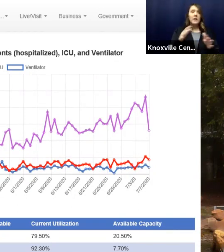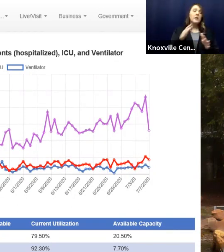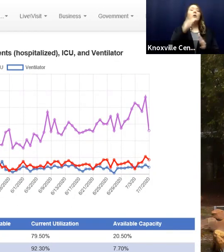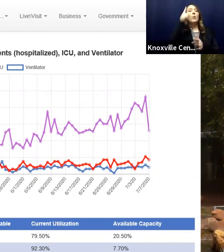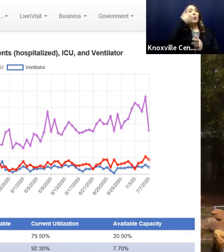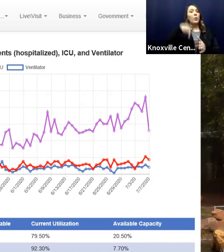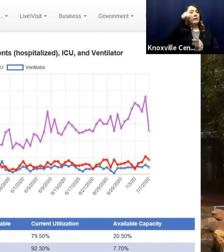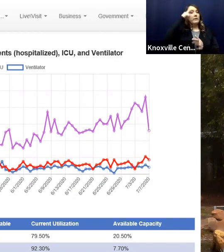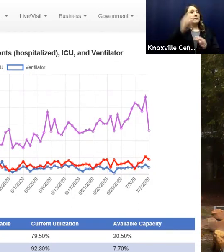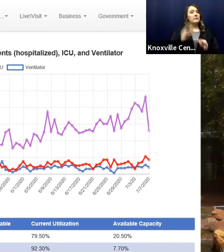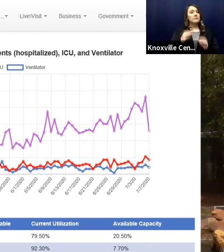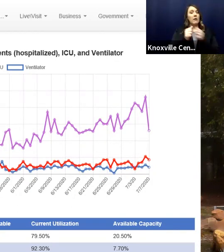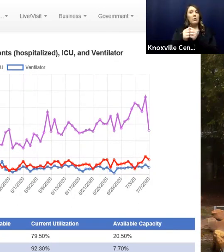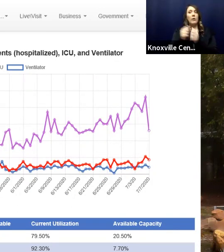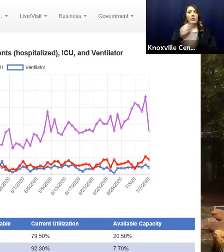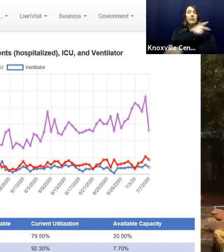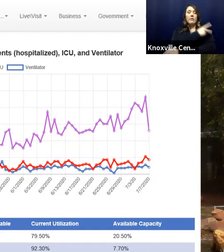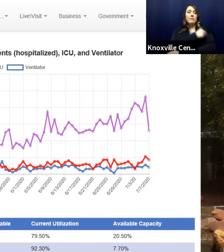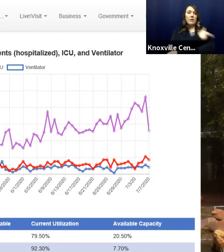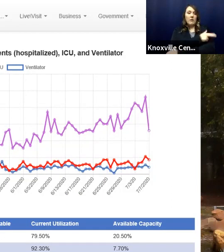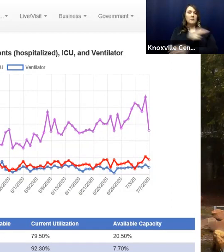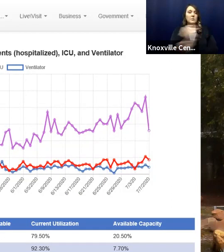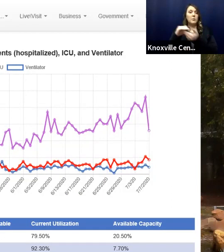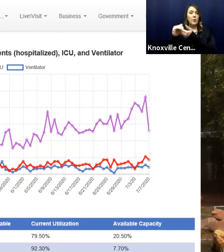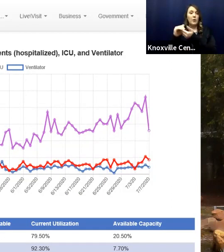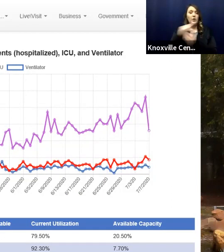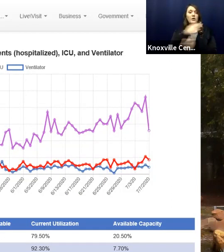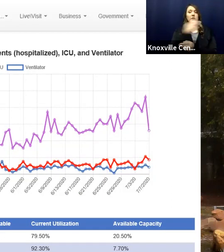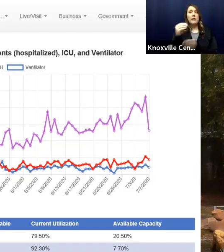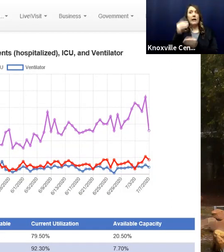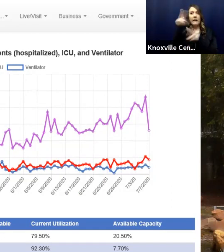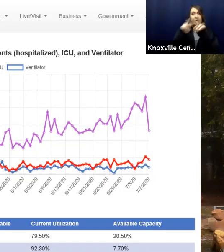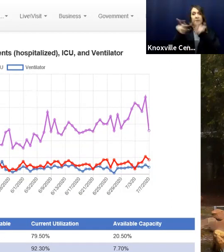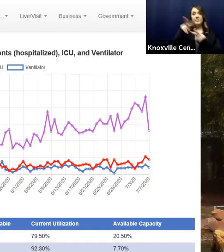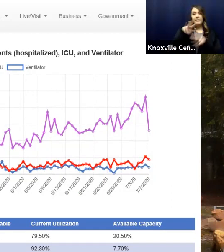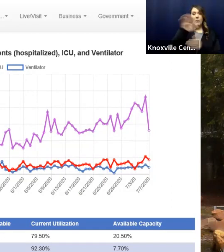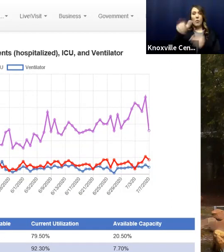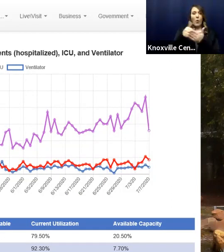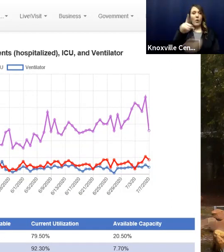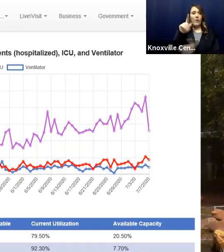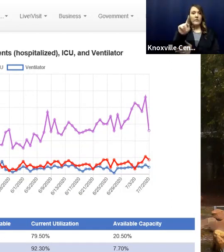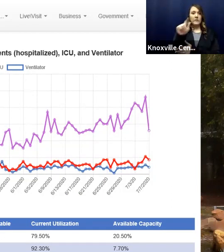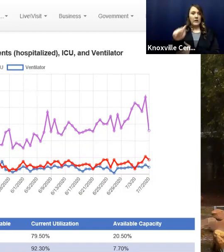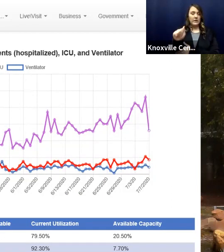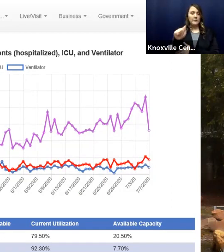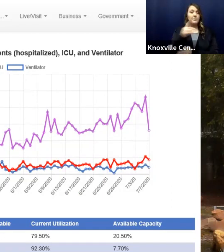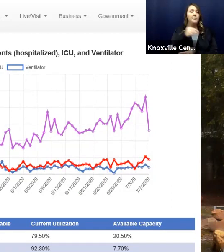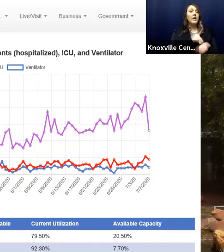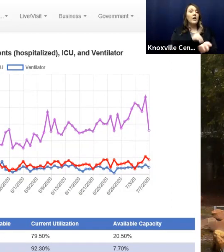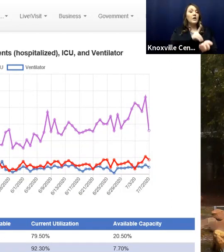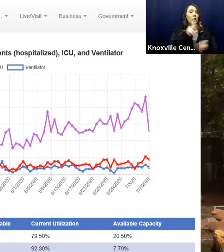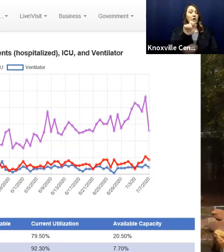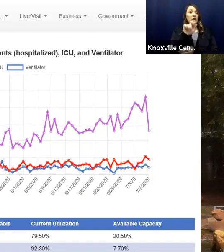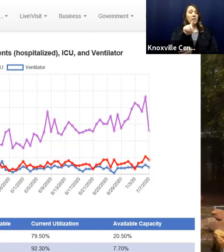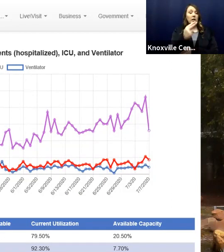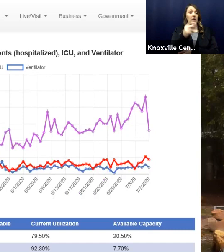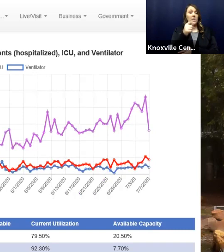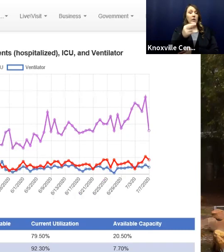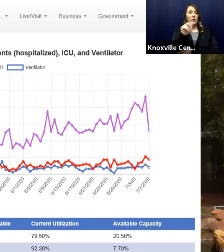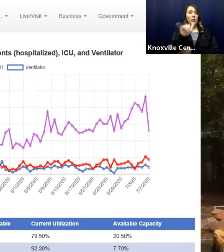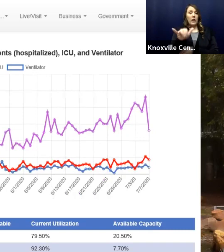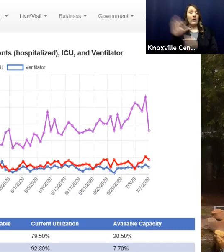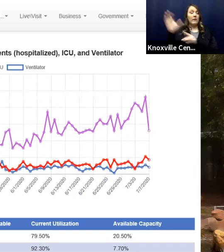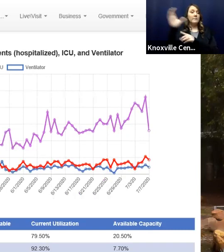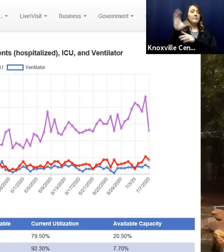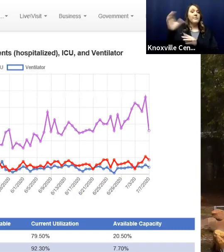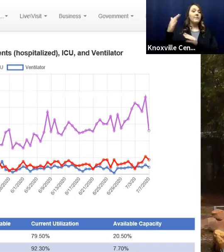hospital partners, as well as taking all of the data into consideration. Dr. Keith Gray, the Chief Medical Officer with UT Medical